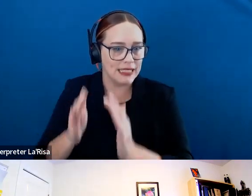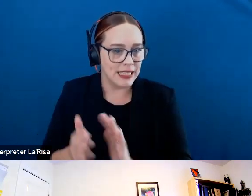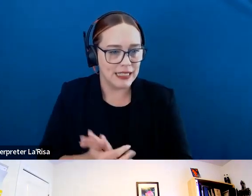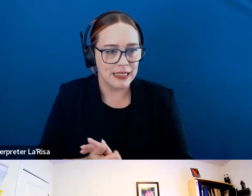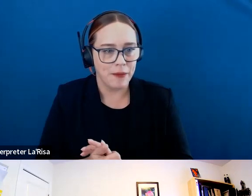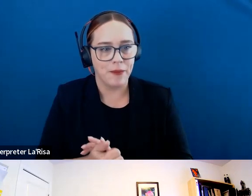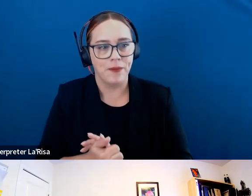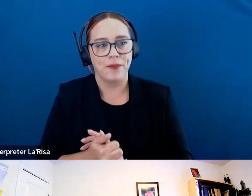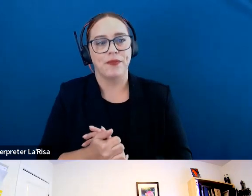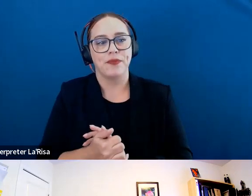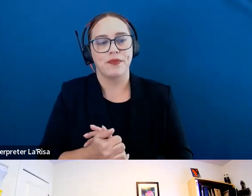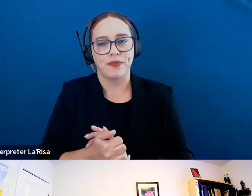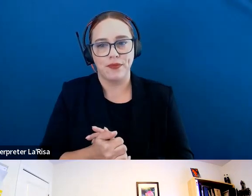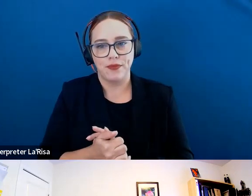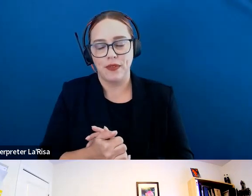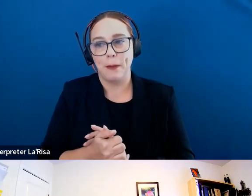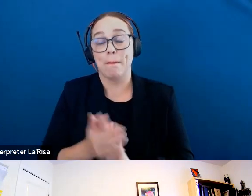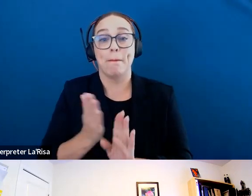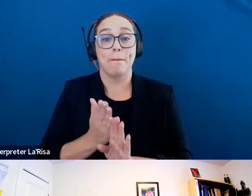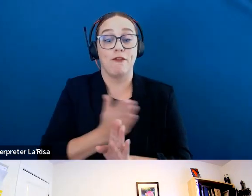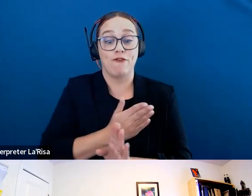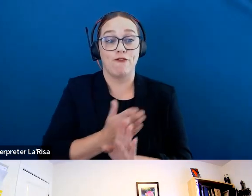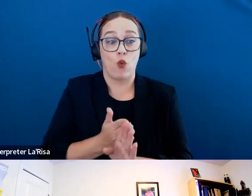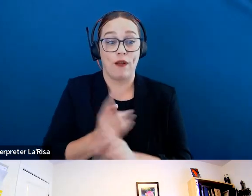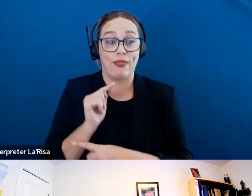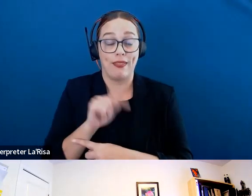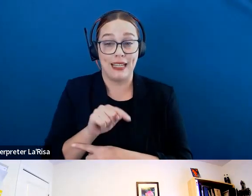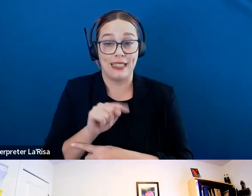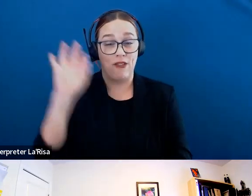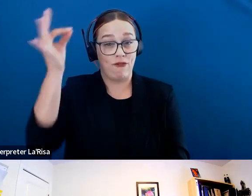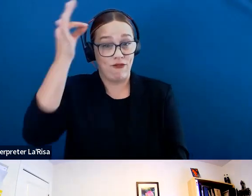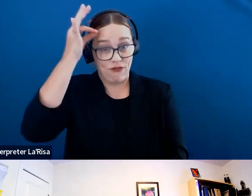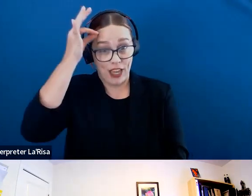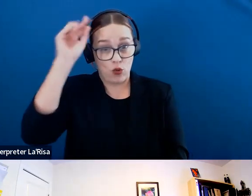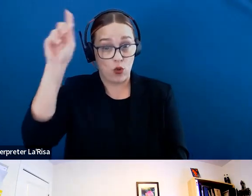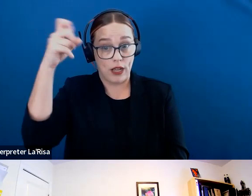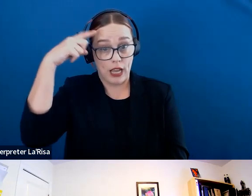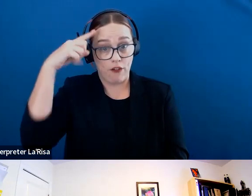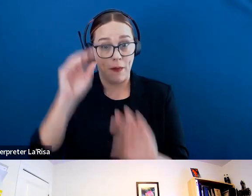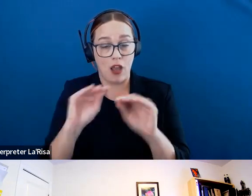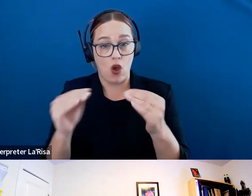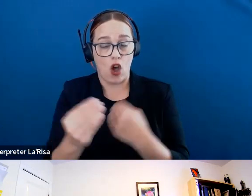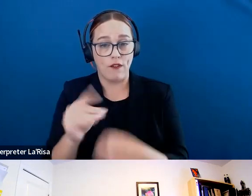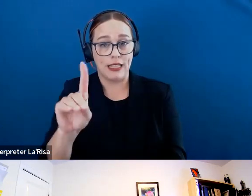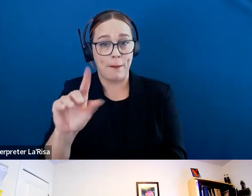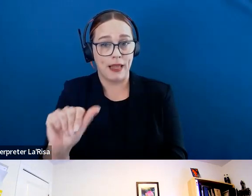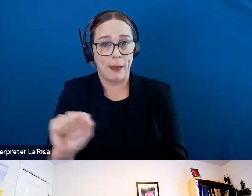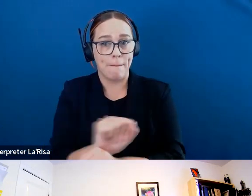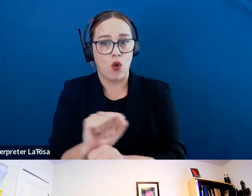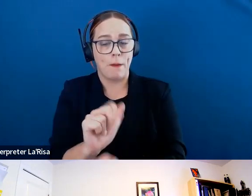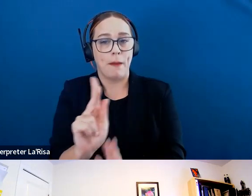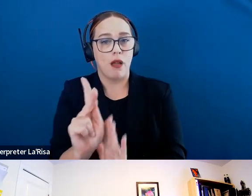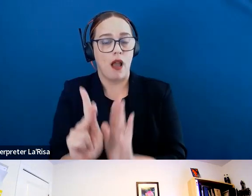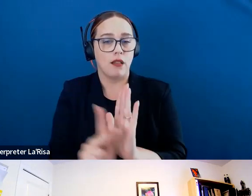focus, I, before this, was at the federal government at the Office of Disability Employment Policy with the U.S. Department